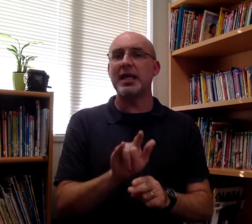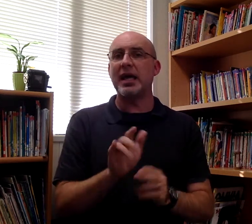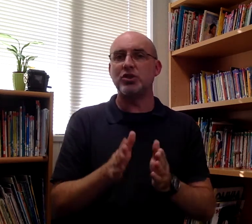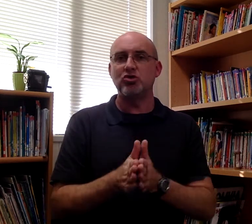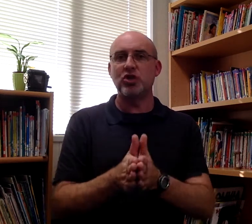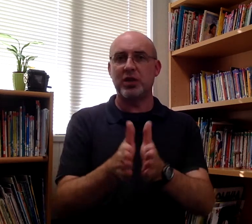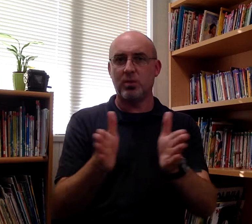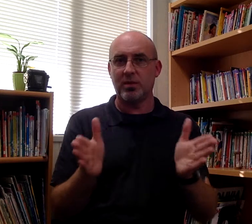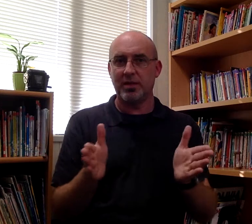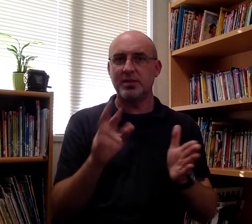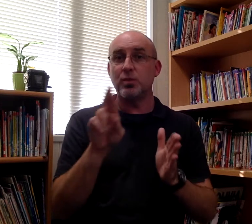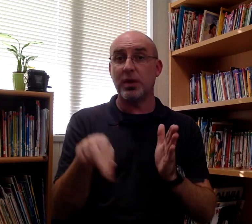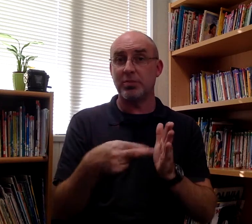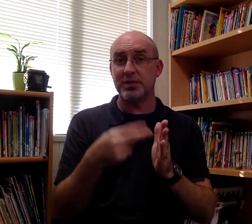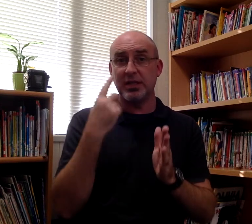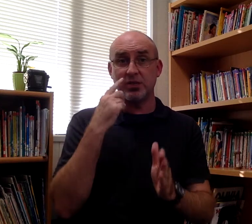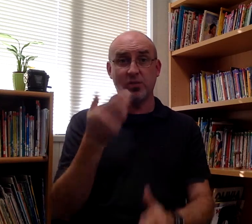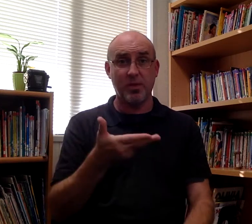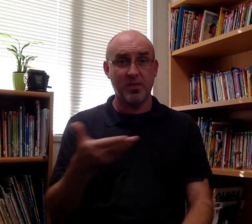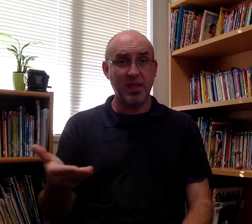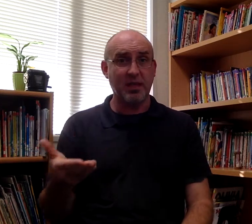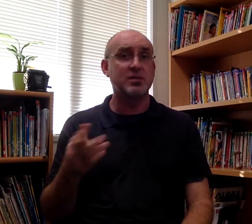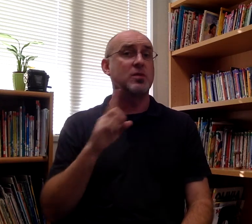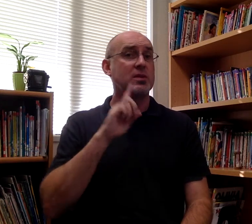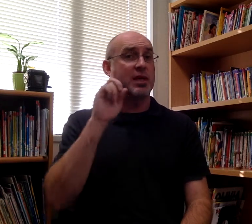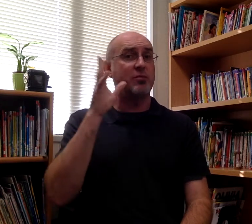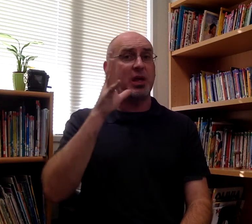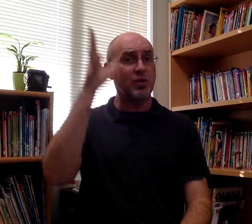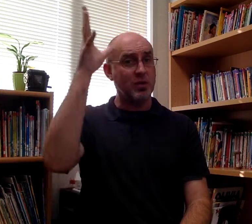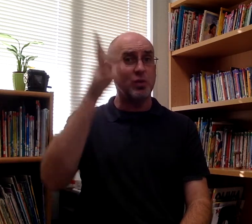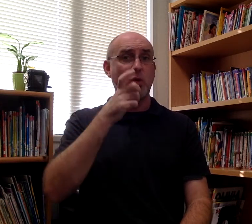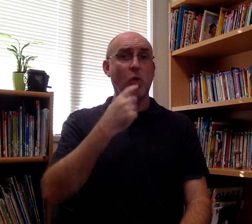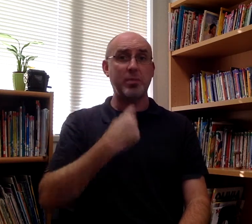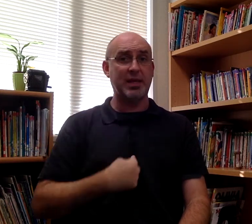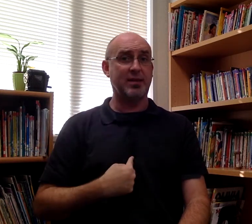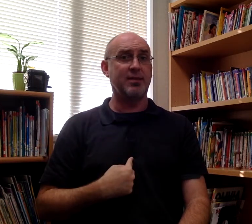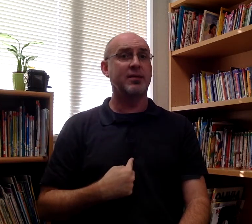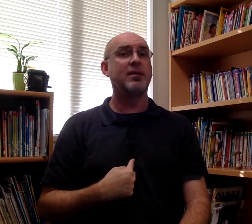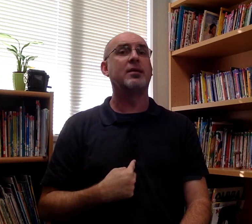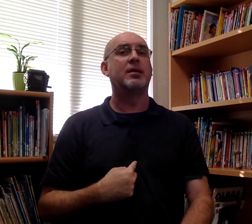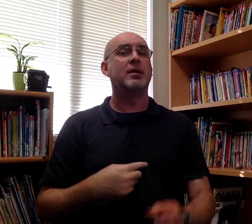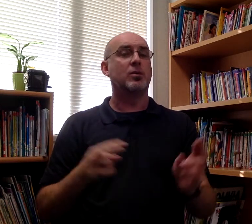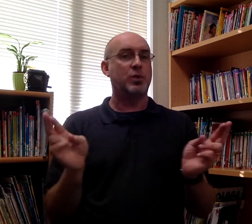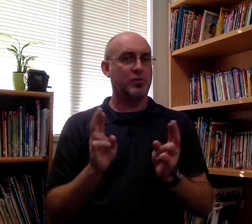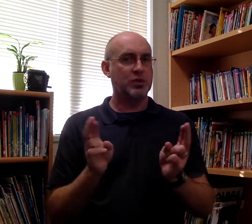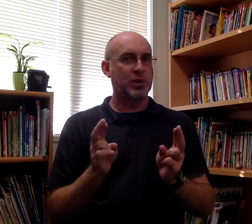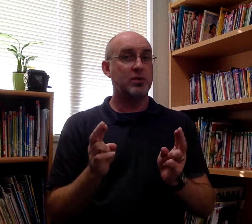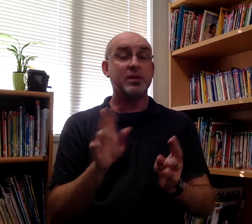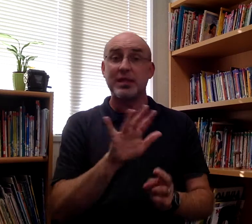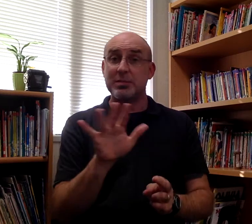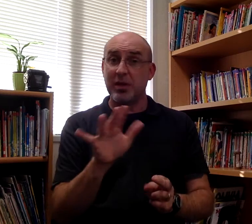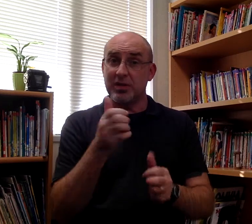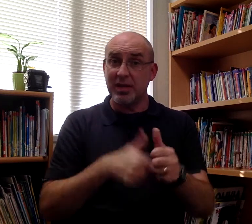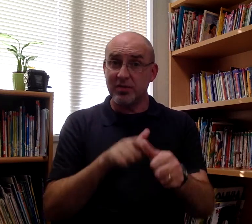that generally as a representation for the thing. So the deaf parent who told me refrigerator, that they spelled it every